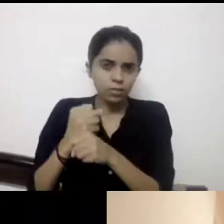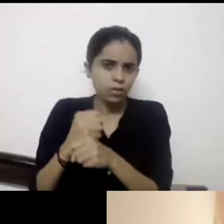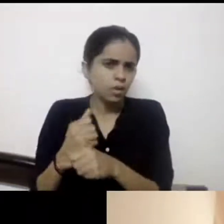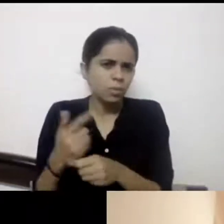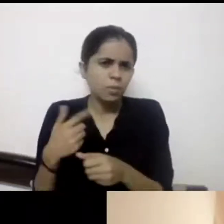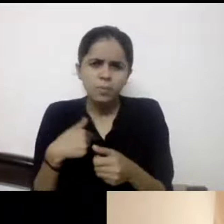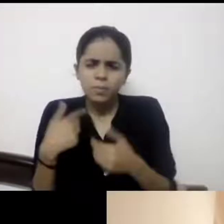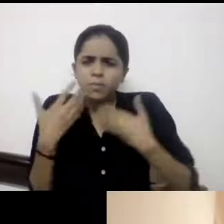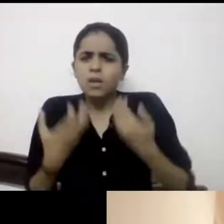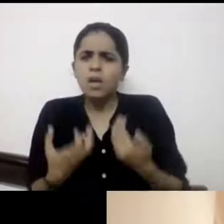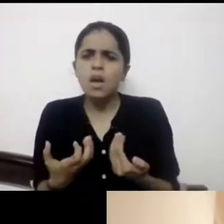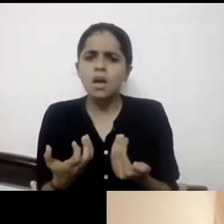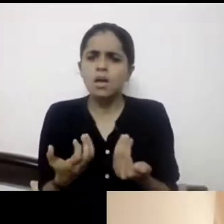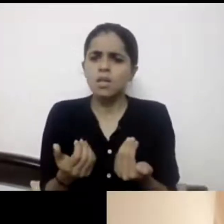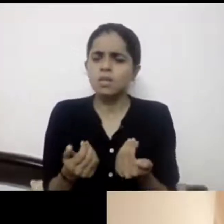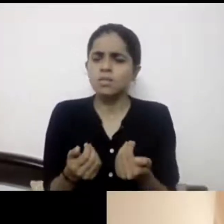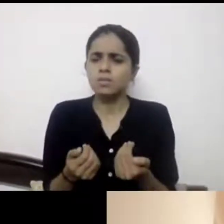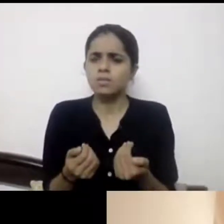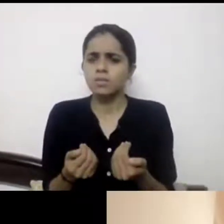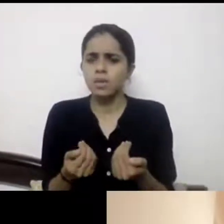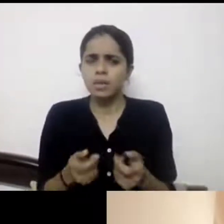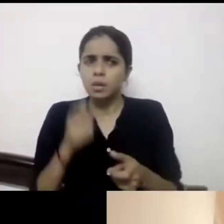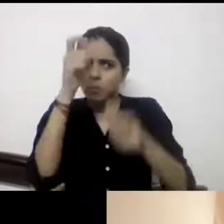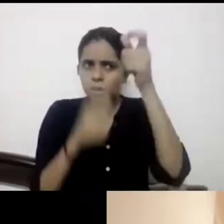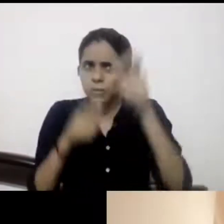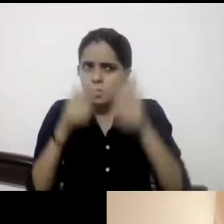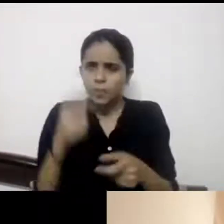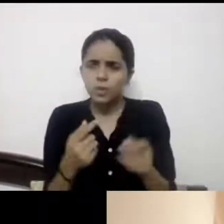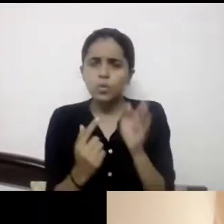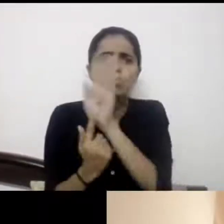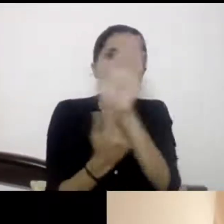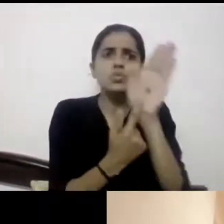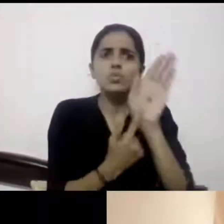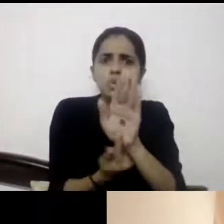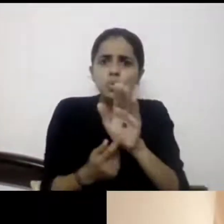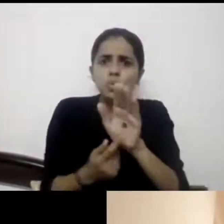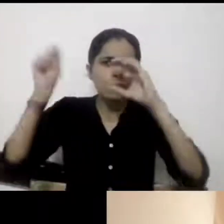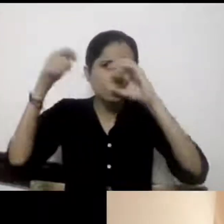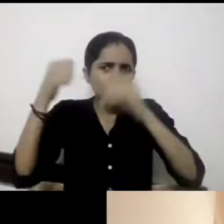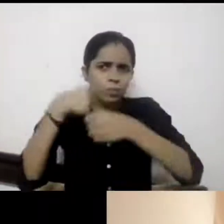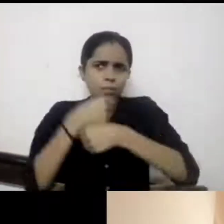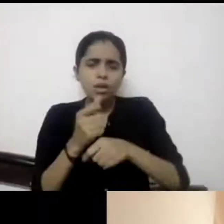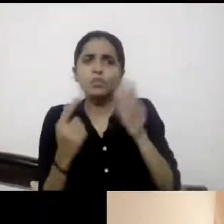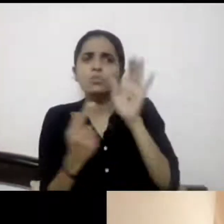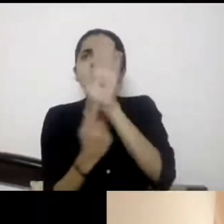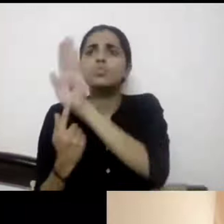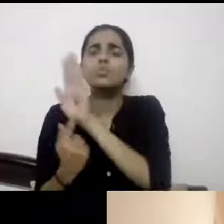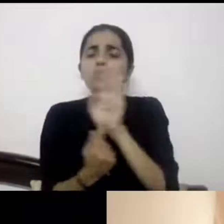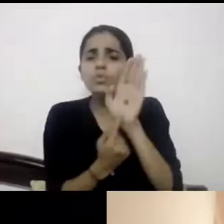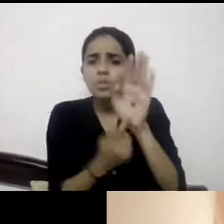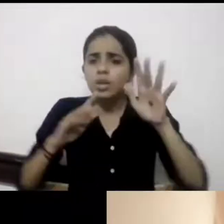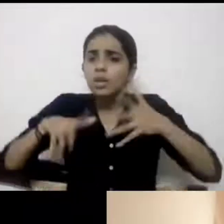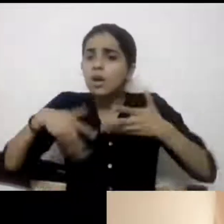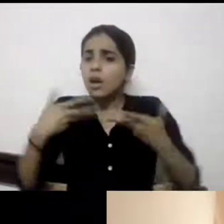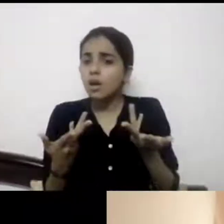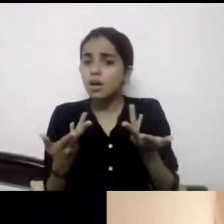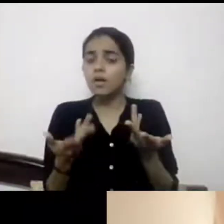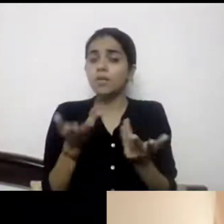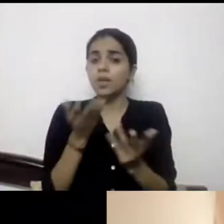on to the viewers. So it is also based on a structure which is